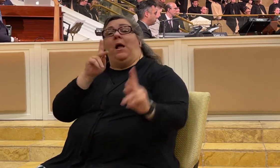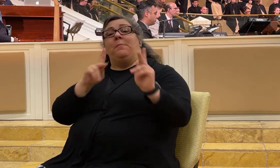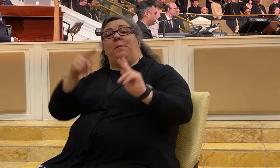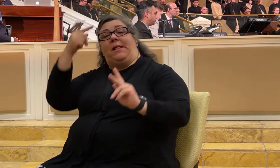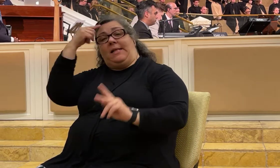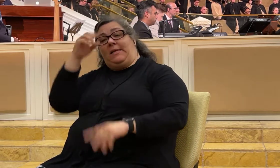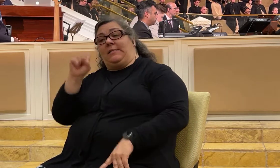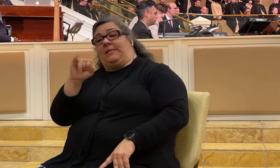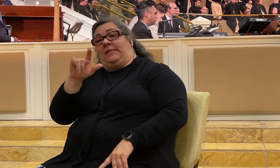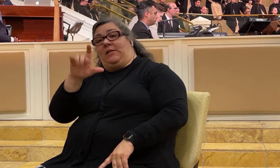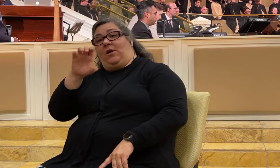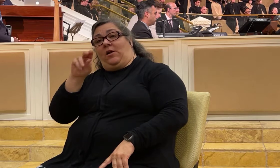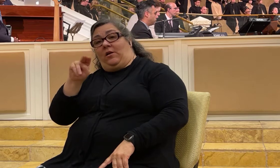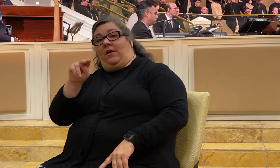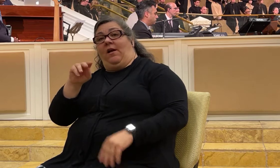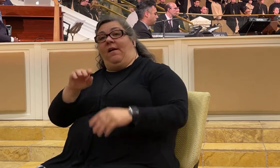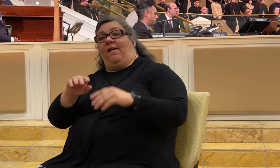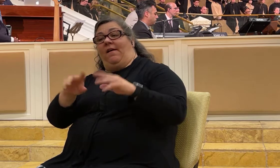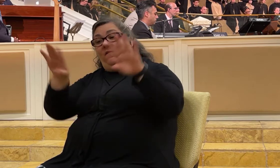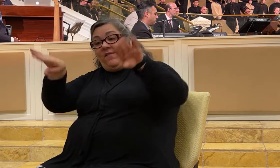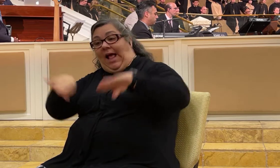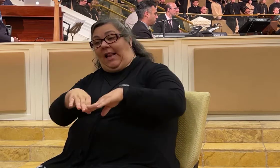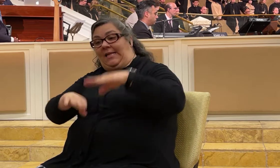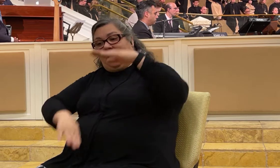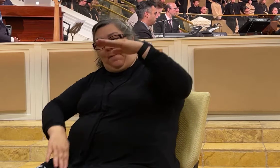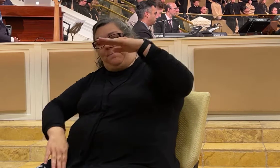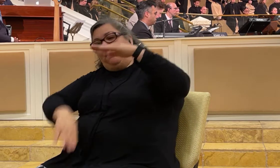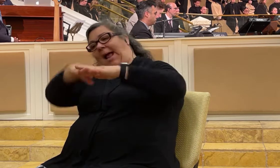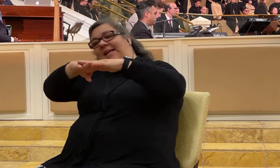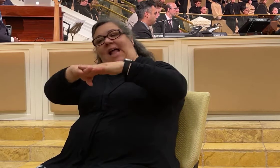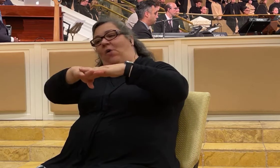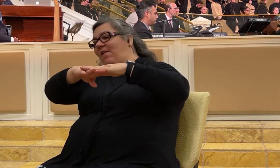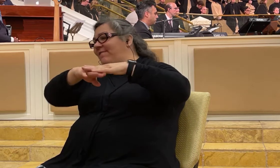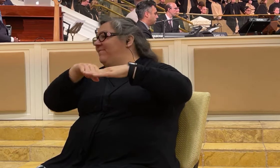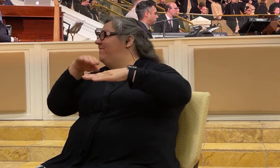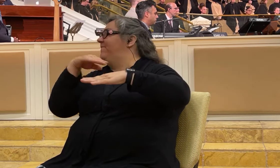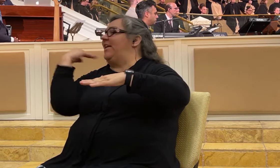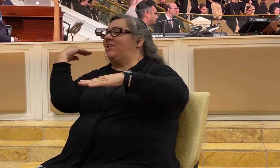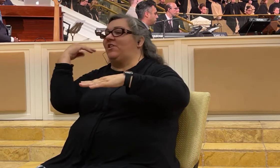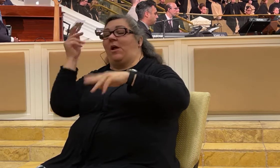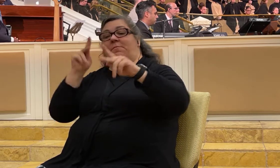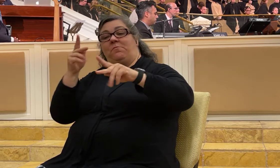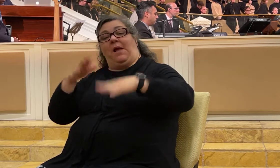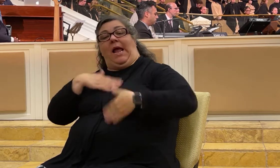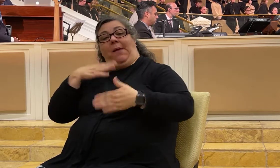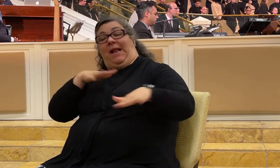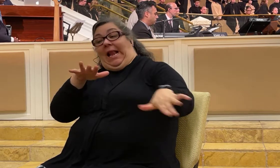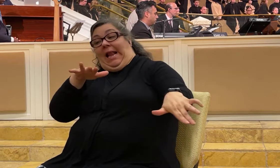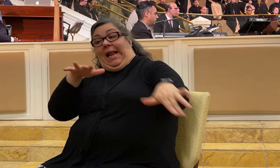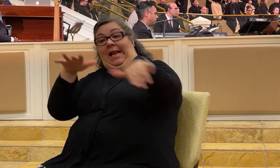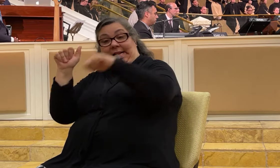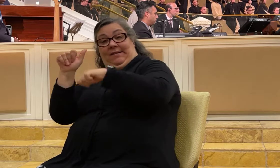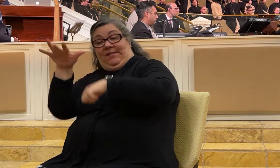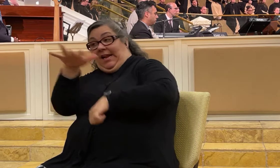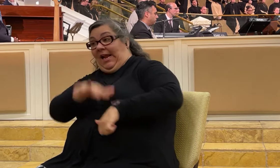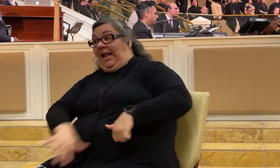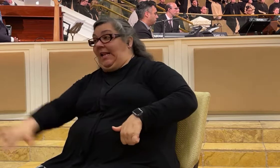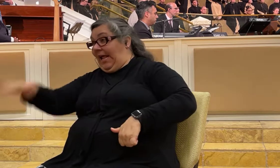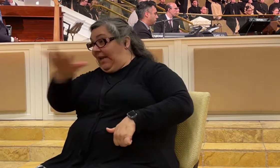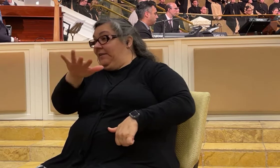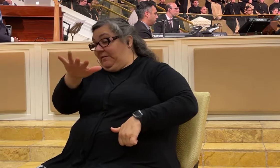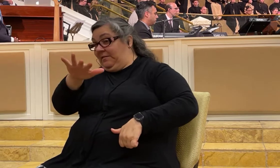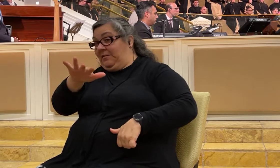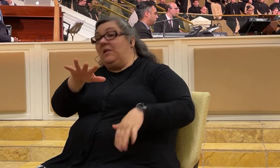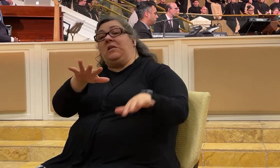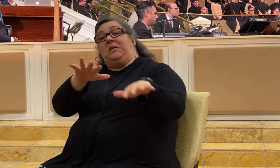Silicon Valley is topped out, and there's folks that would be happy to leave Silicon Valley and